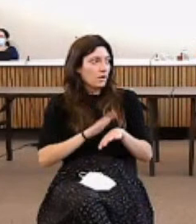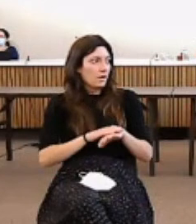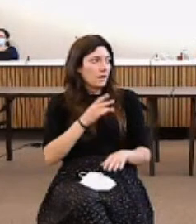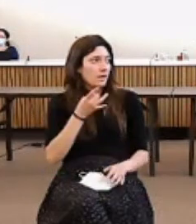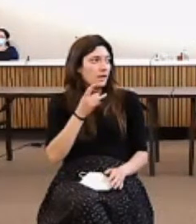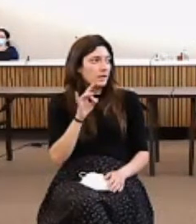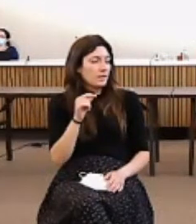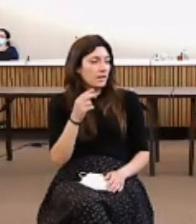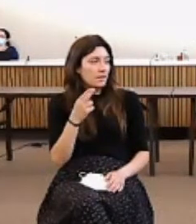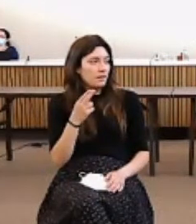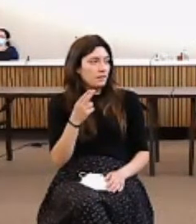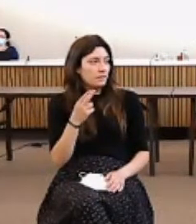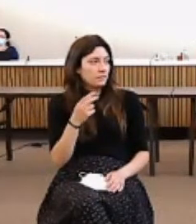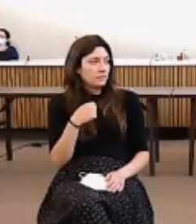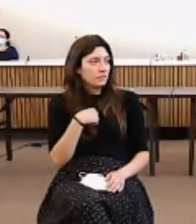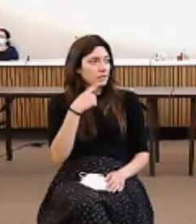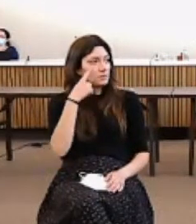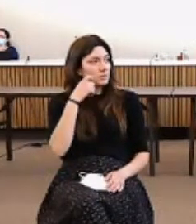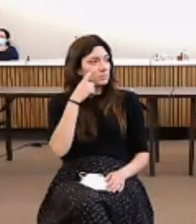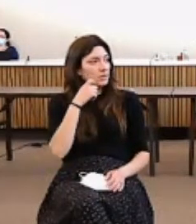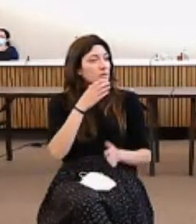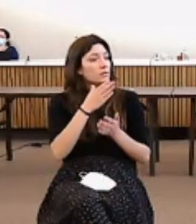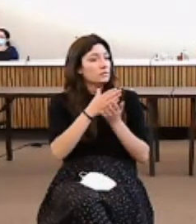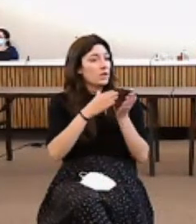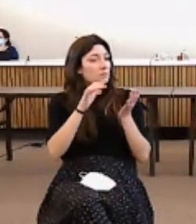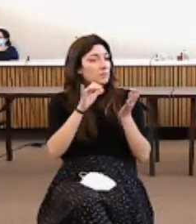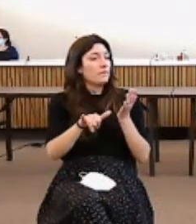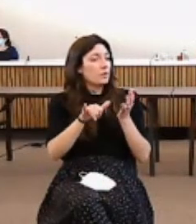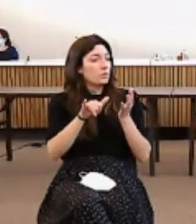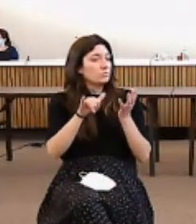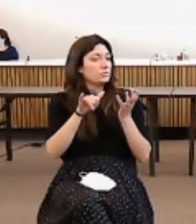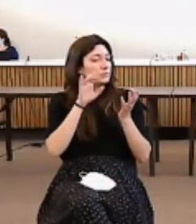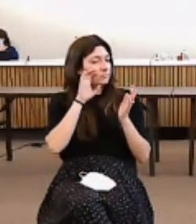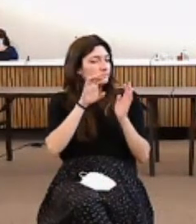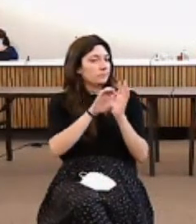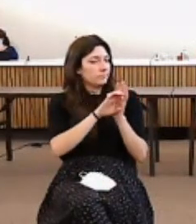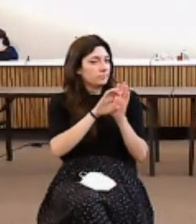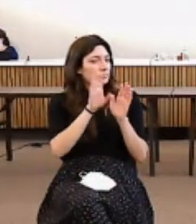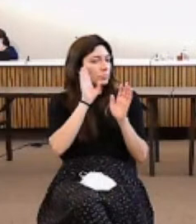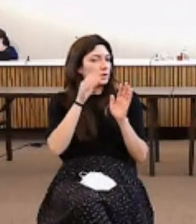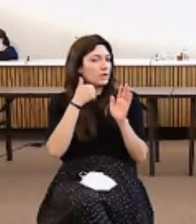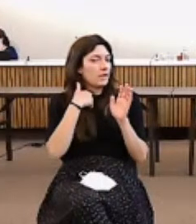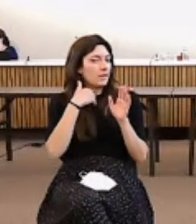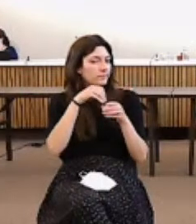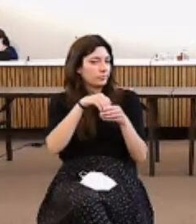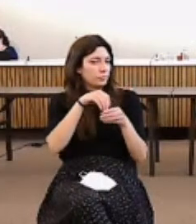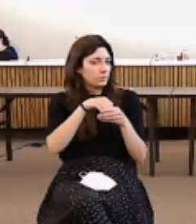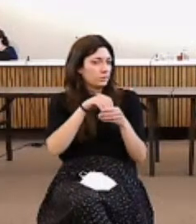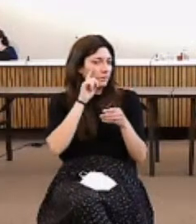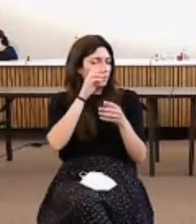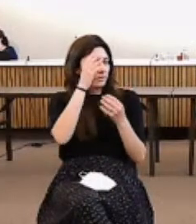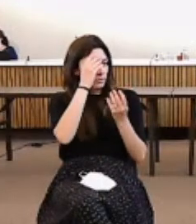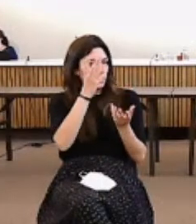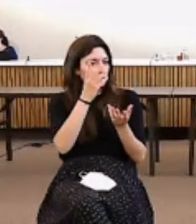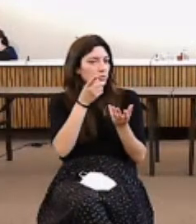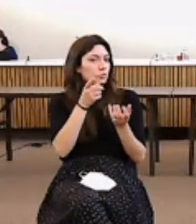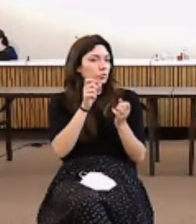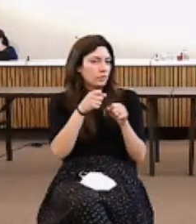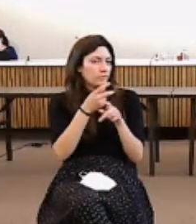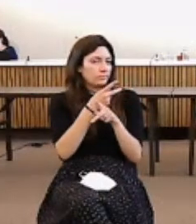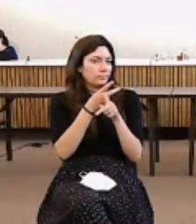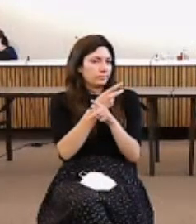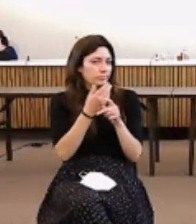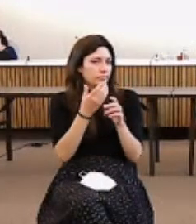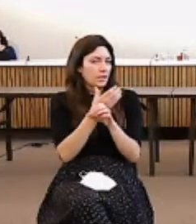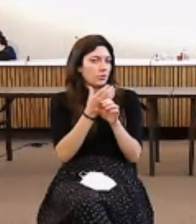I suspect that we'll have some of those elevation renderings to include just for informational. So you would be able to do the same math. Okay.